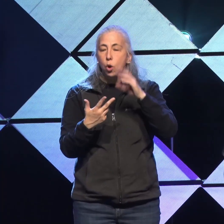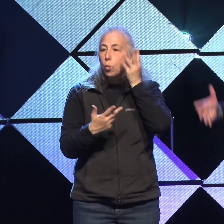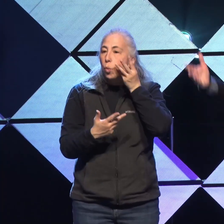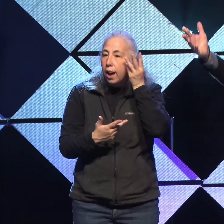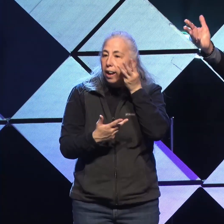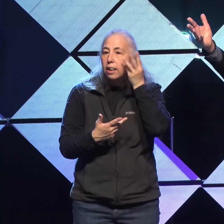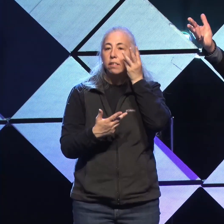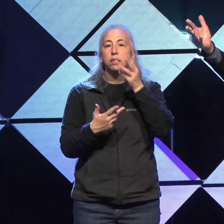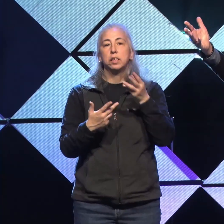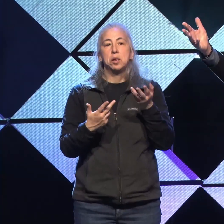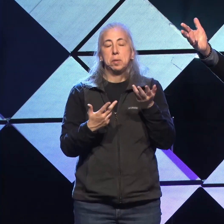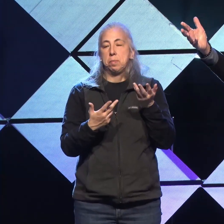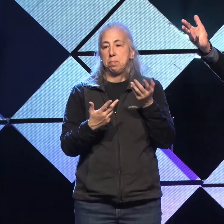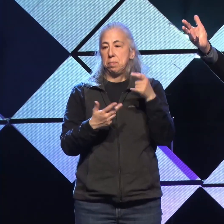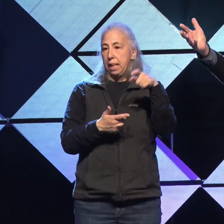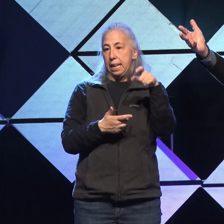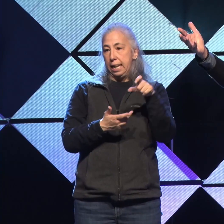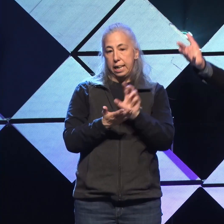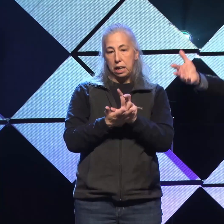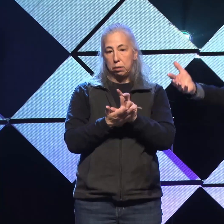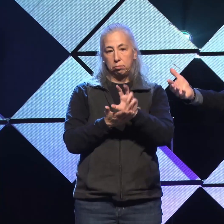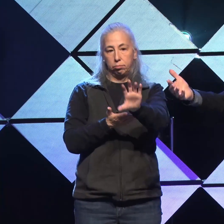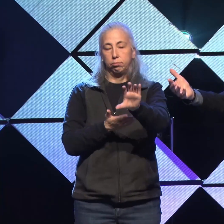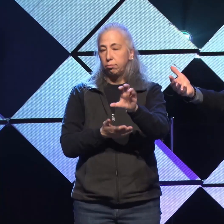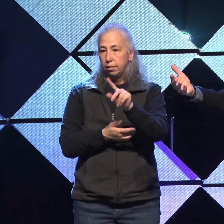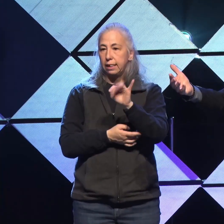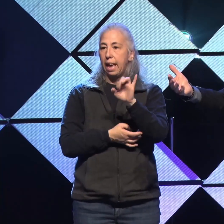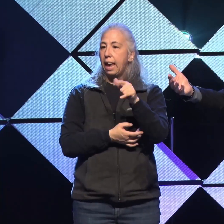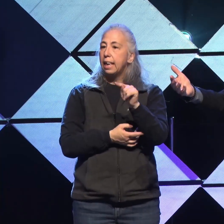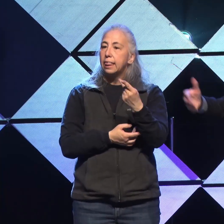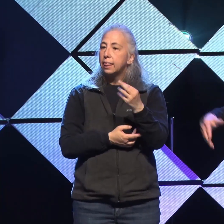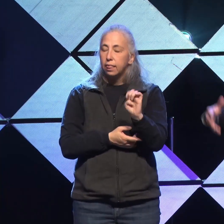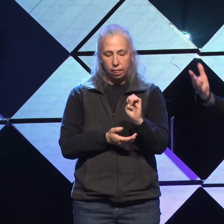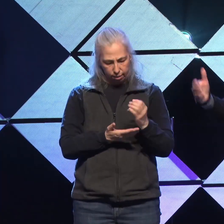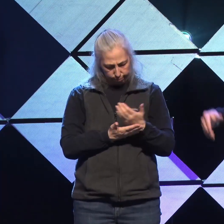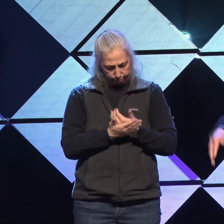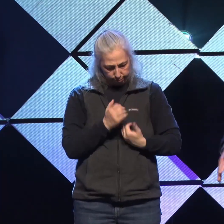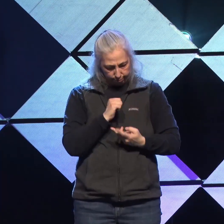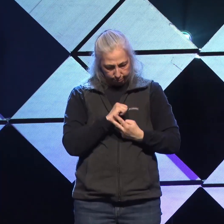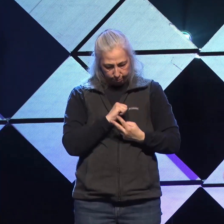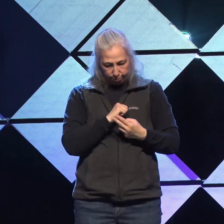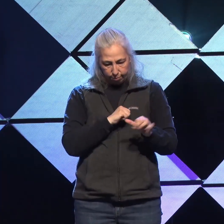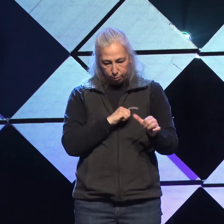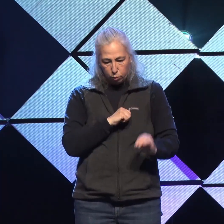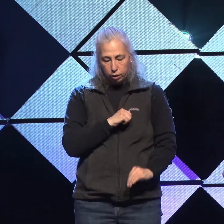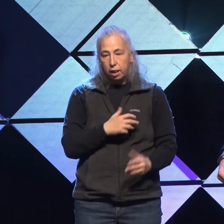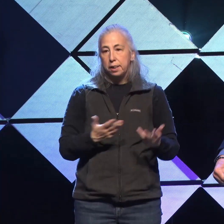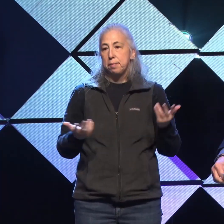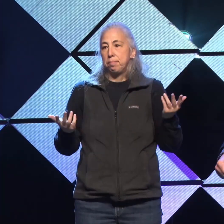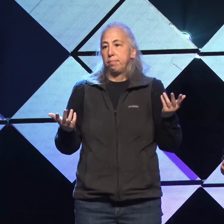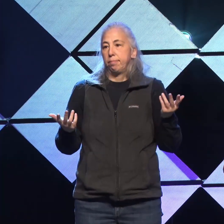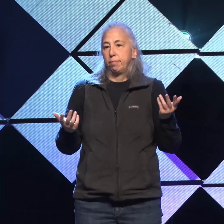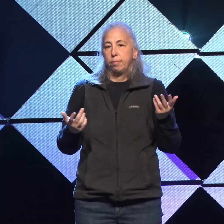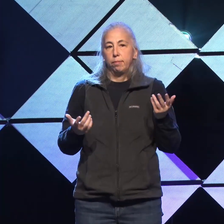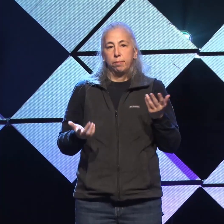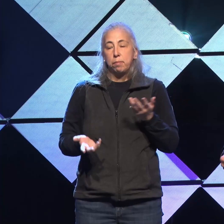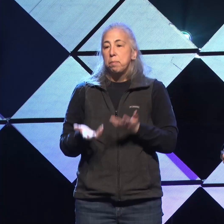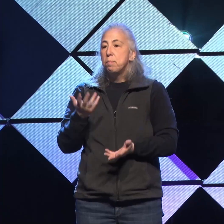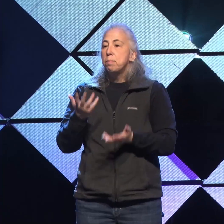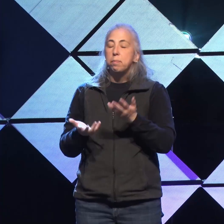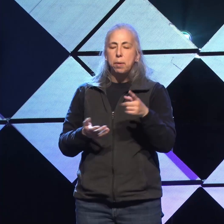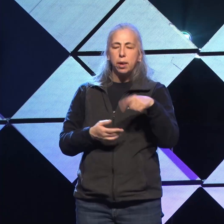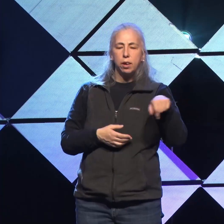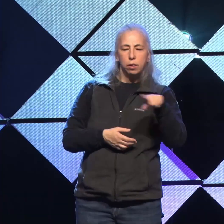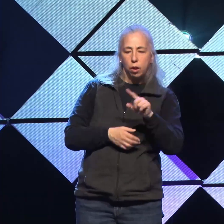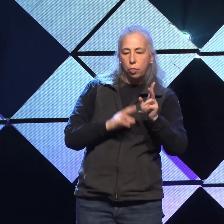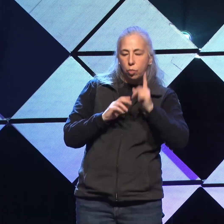things like celery, they didn't have to tithe on celery. I don't know why, I'm not making it up. I guess they thought,